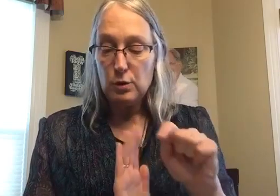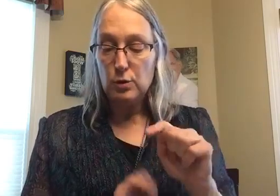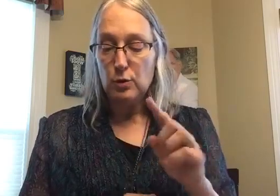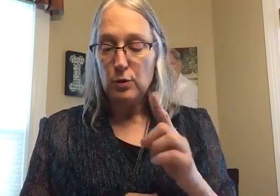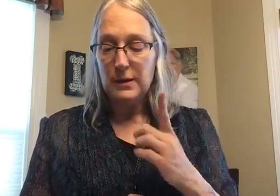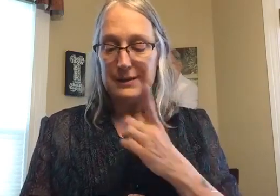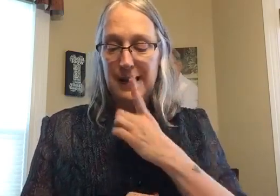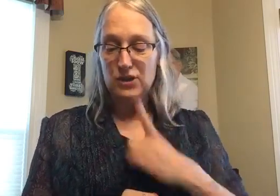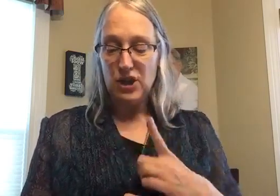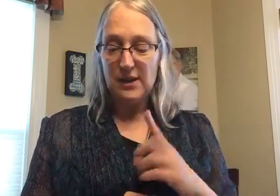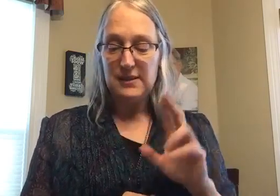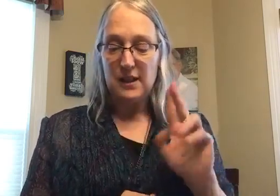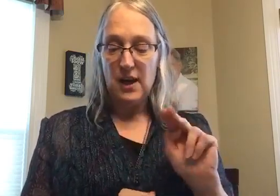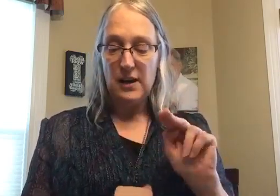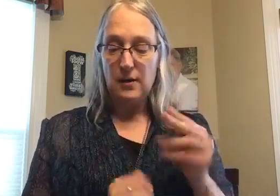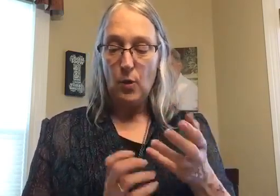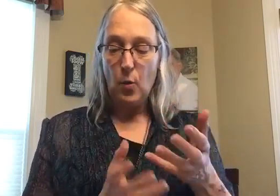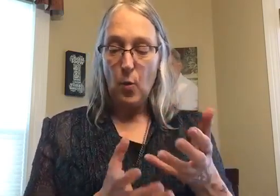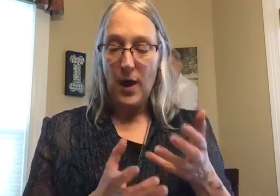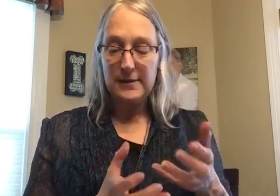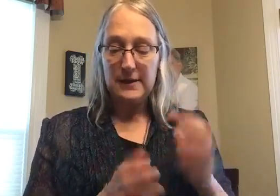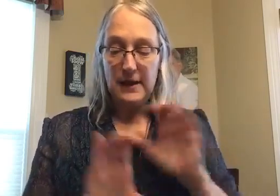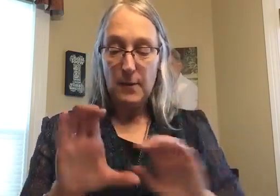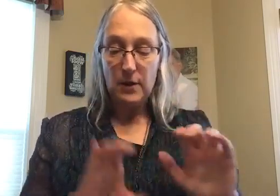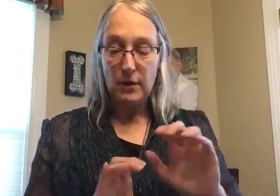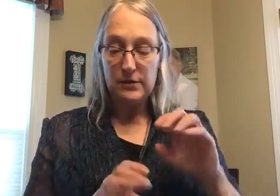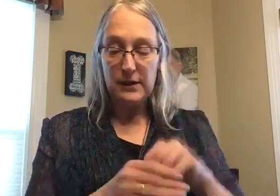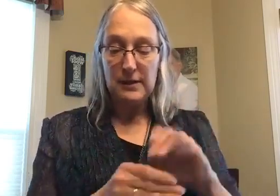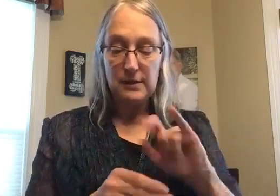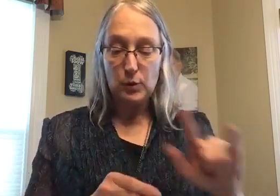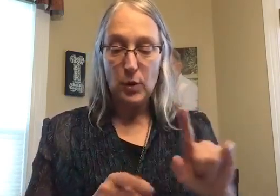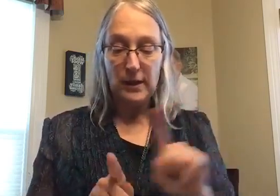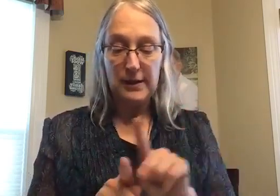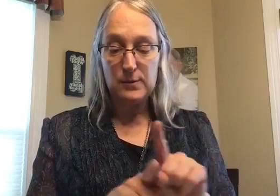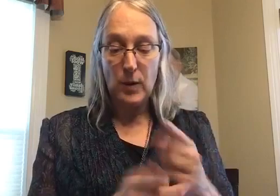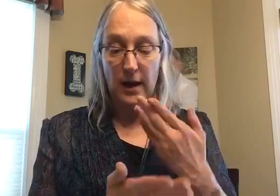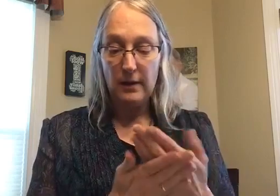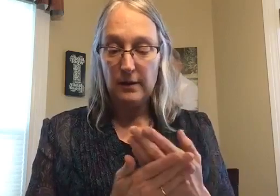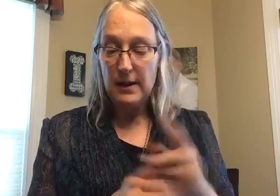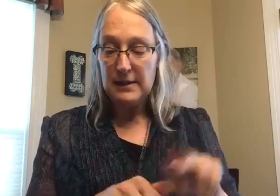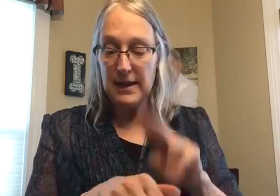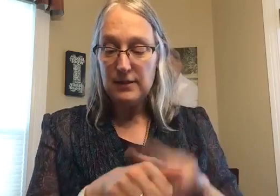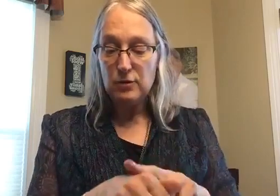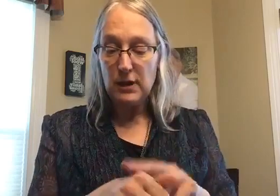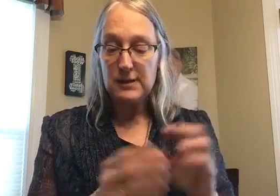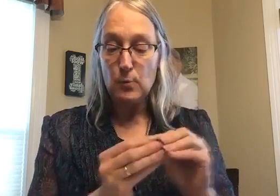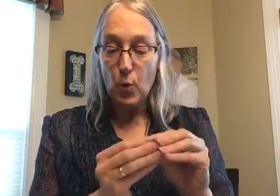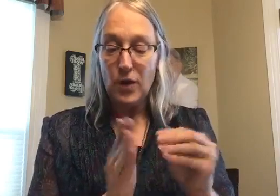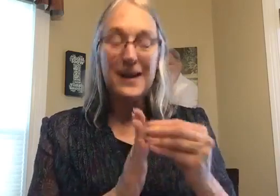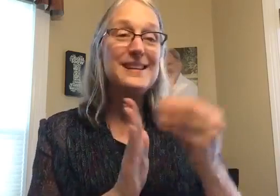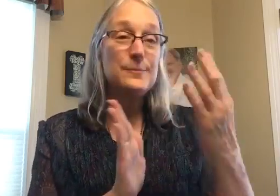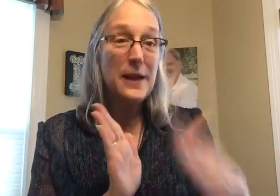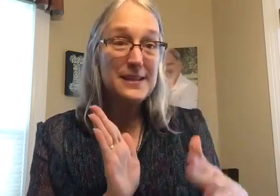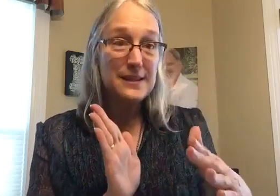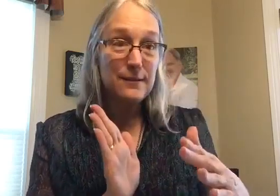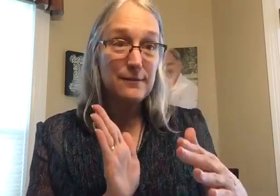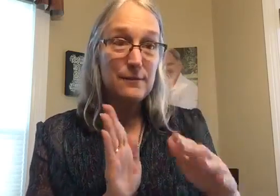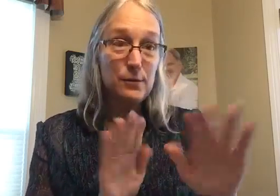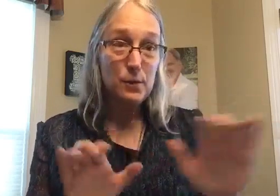to digest unwanted chemicals in the soil as well. Naturally, it's more expensive to do it